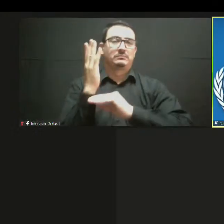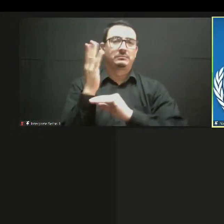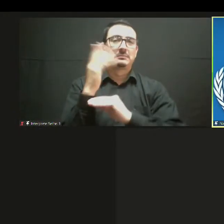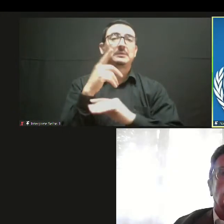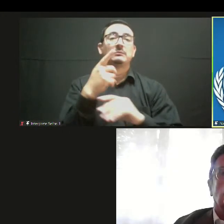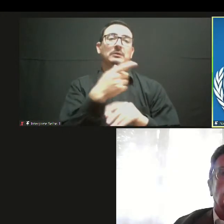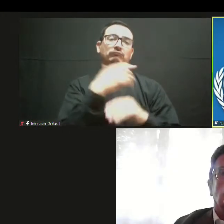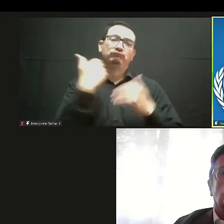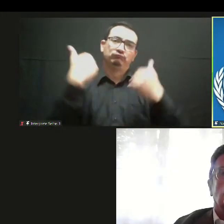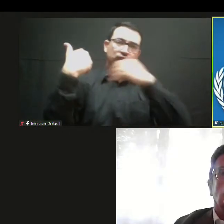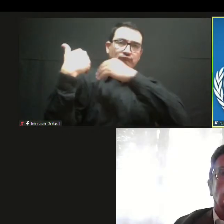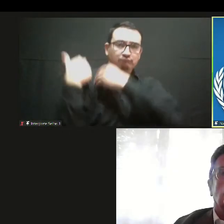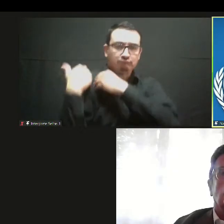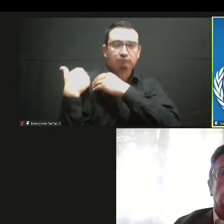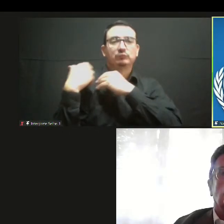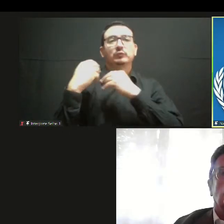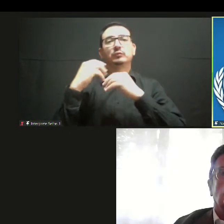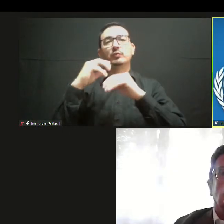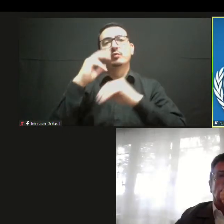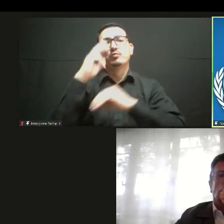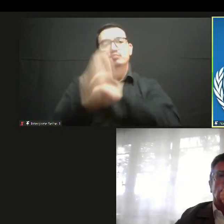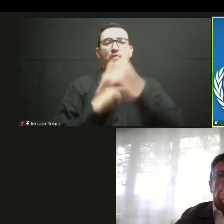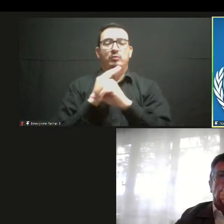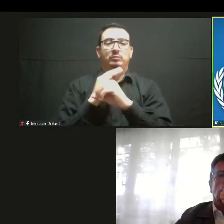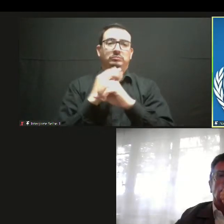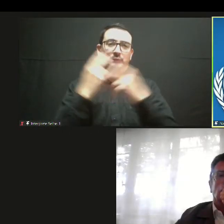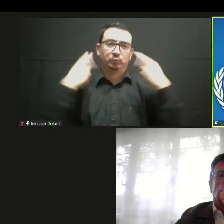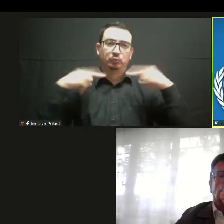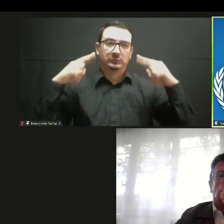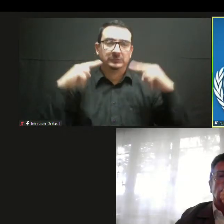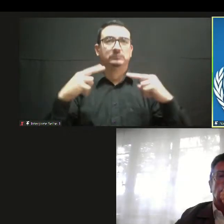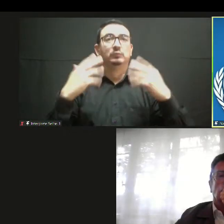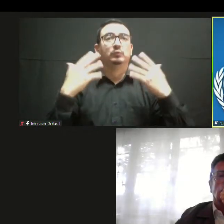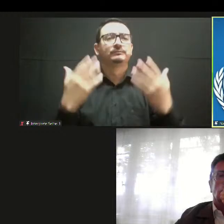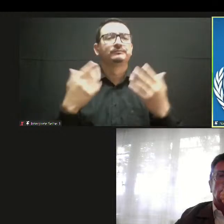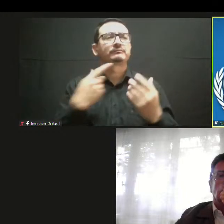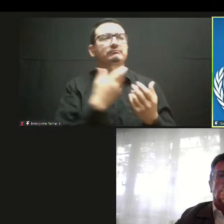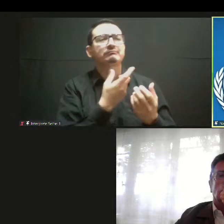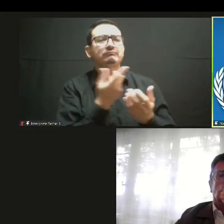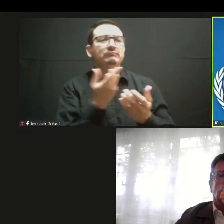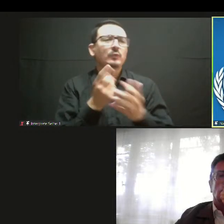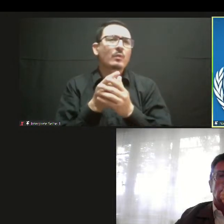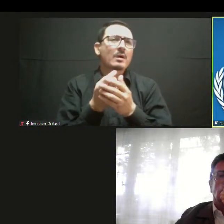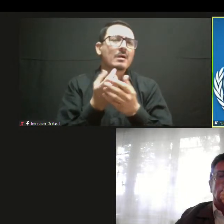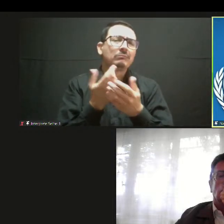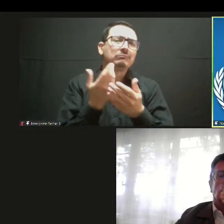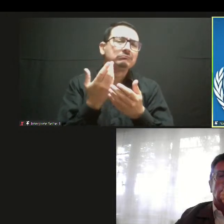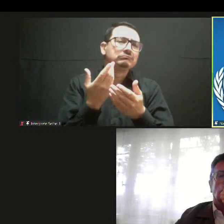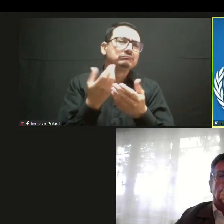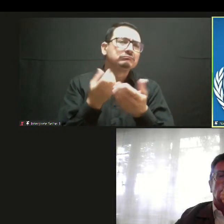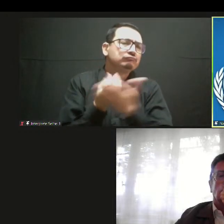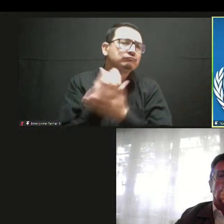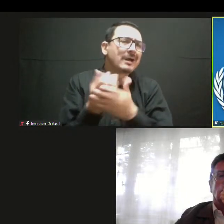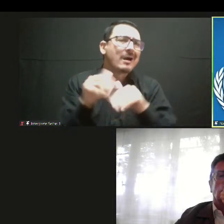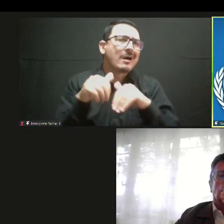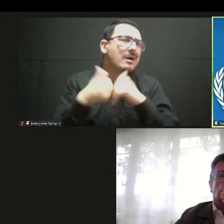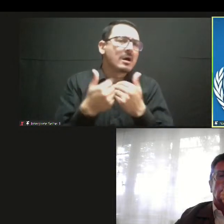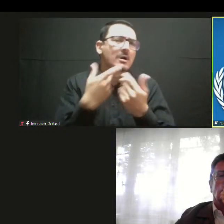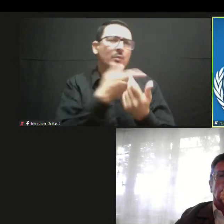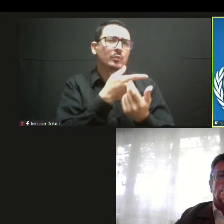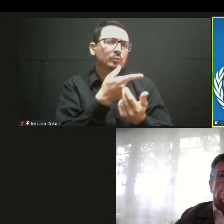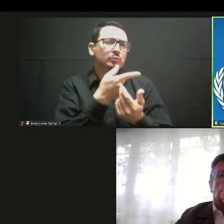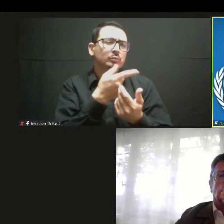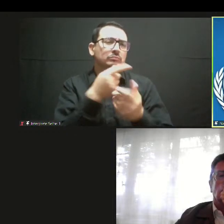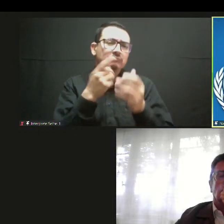WTO is working on sustainability in general, just a few words. And then if you can address in more detail